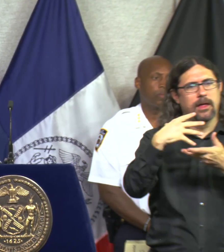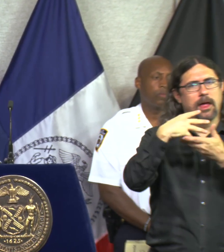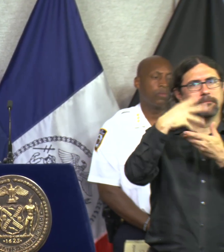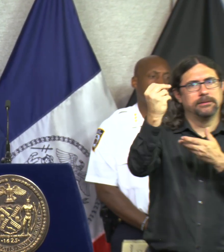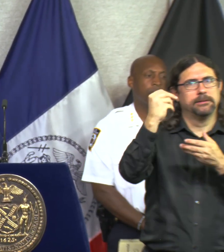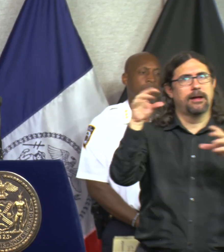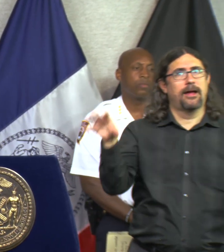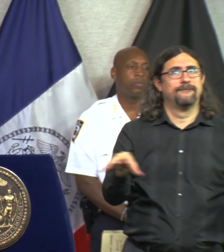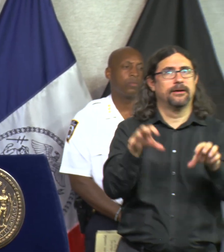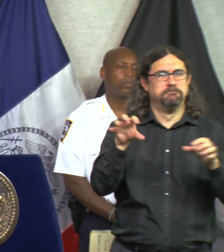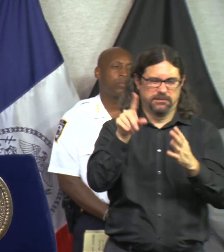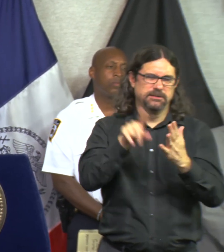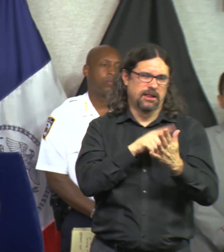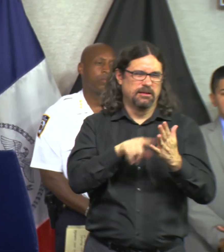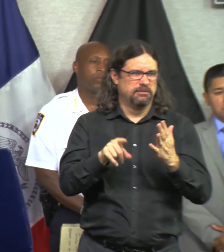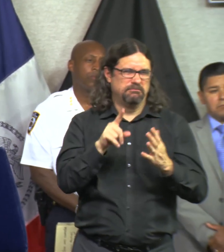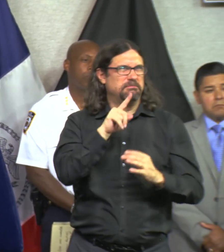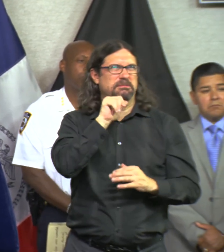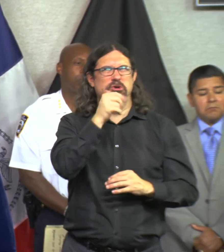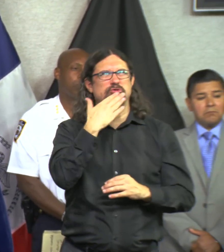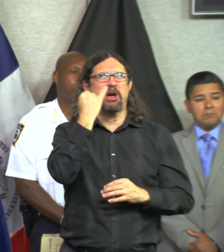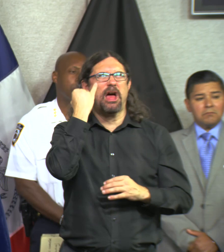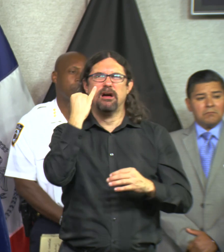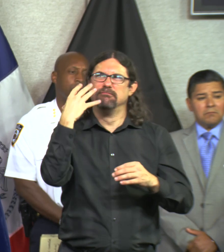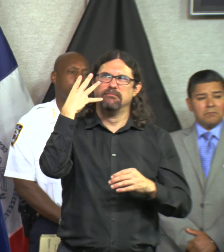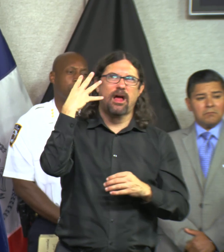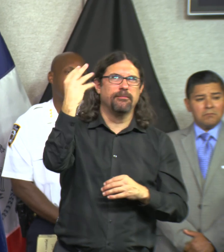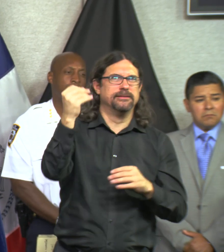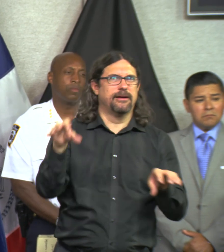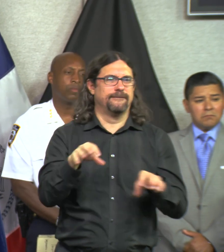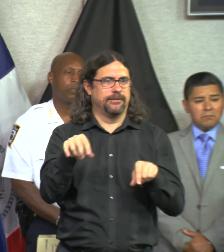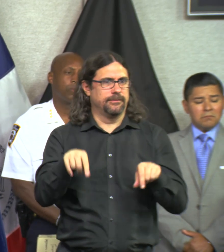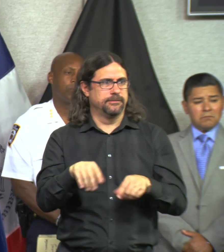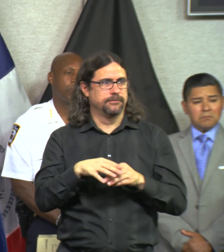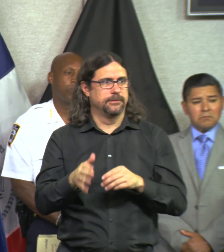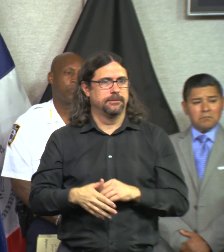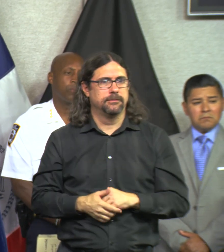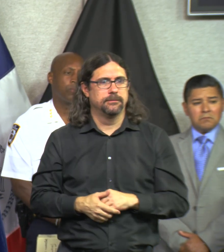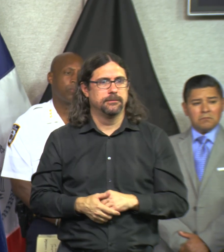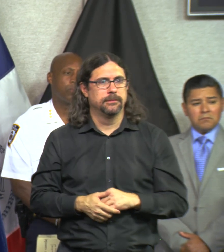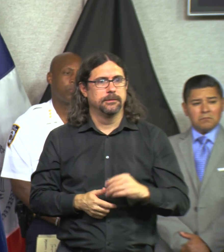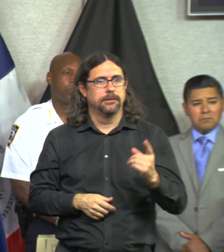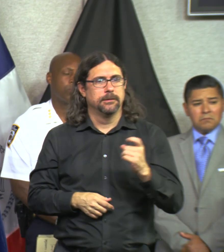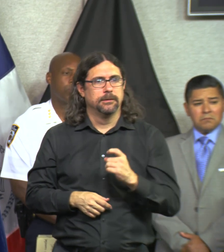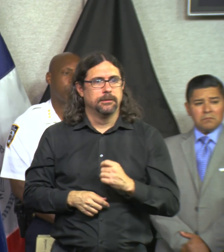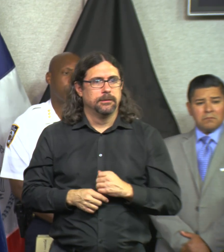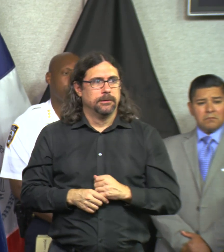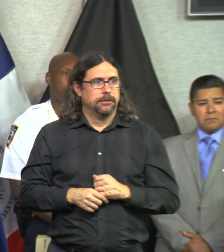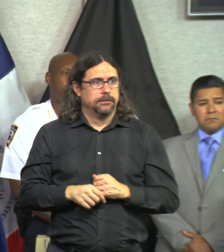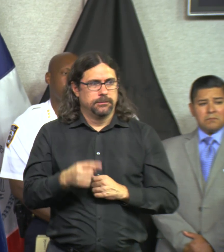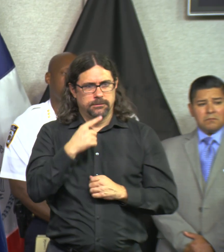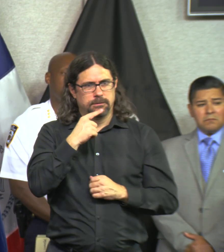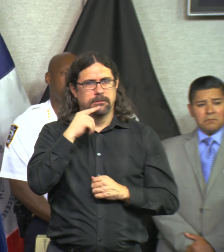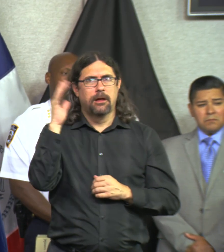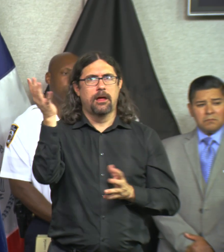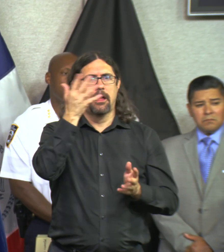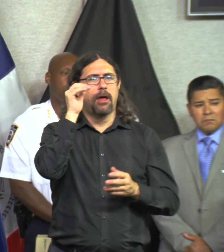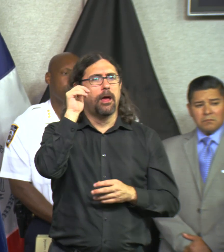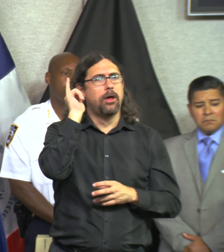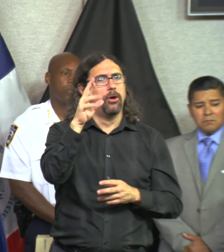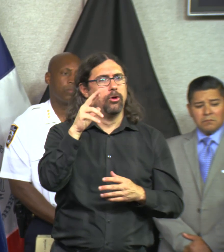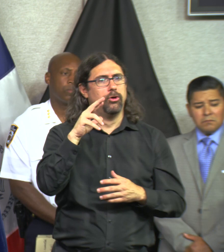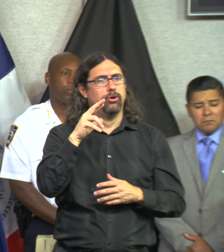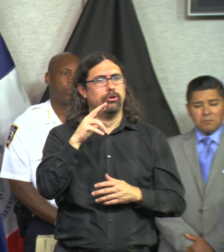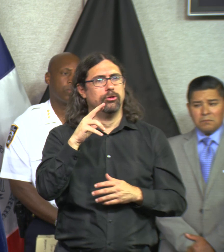yes. Mr. Mayor, when the air quality is poor because of the ozone, some European cities will limit traffic and car traffic